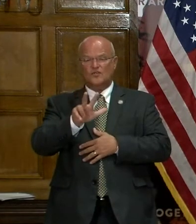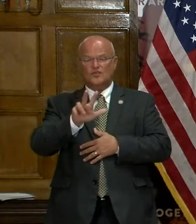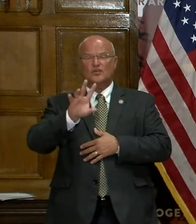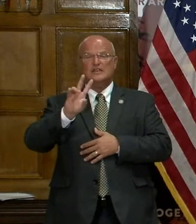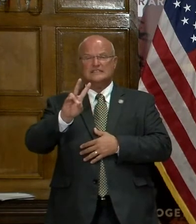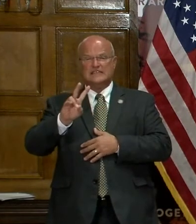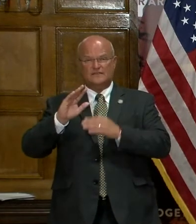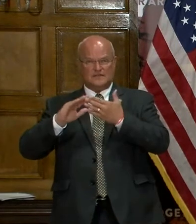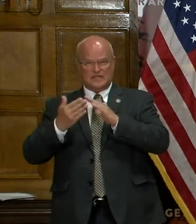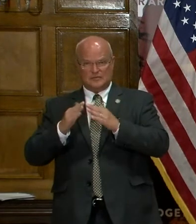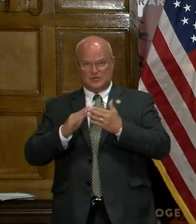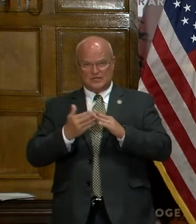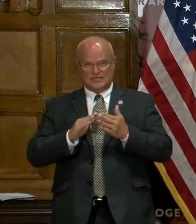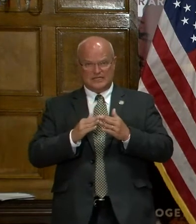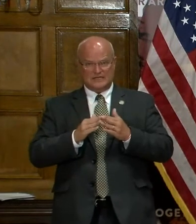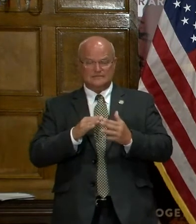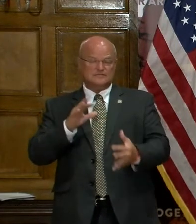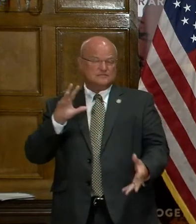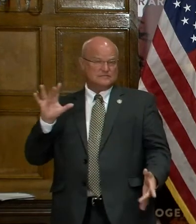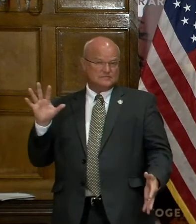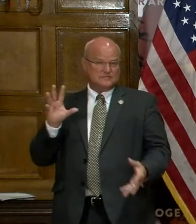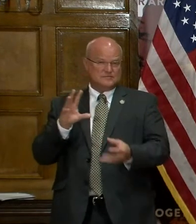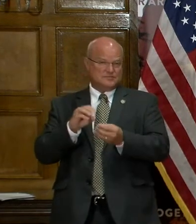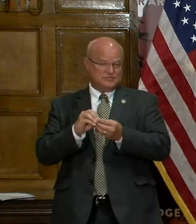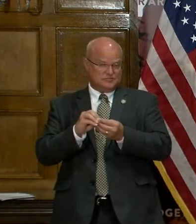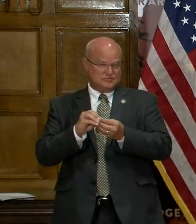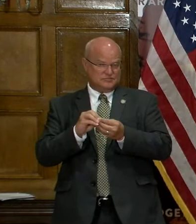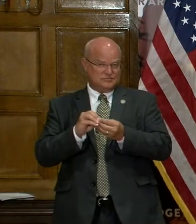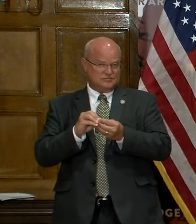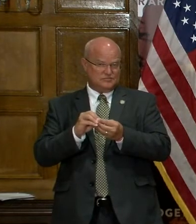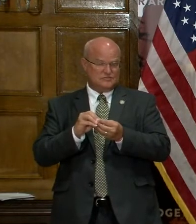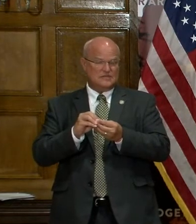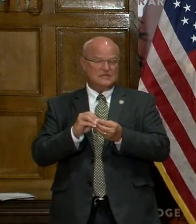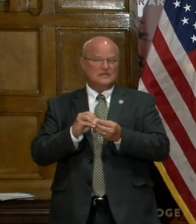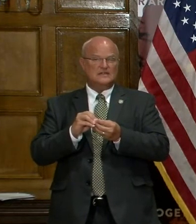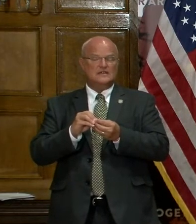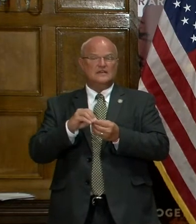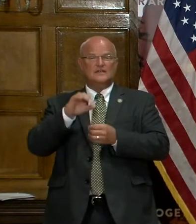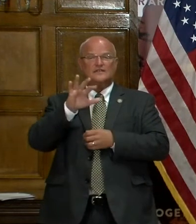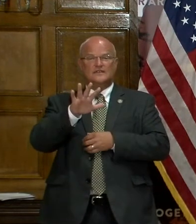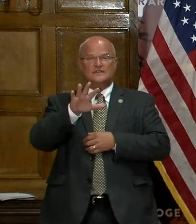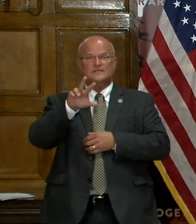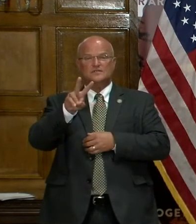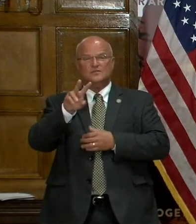437 from the community. Our total number of cases for the state,